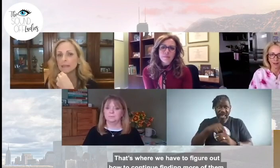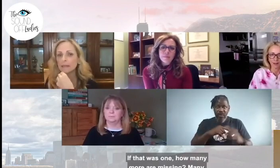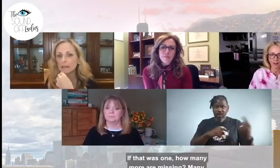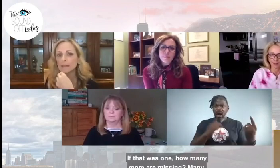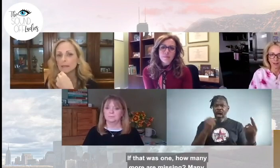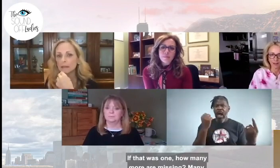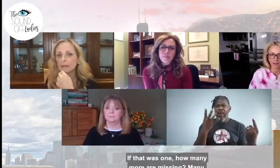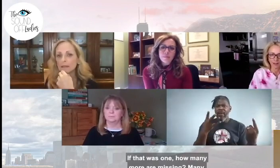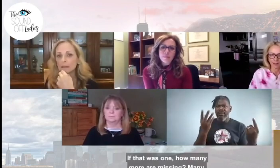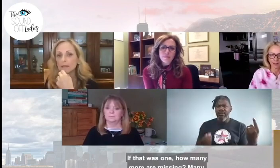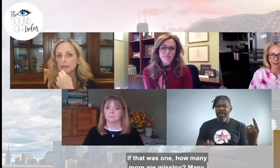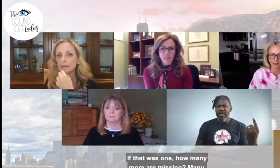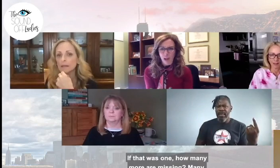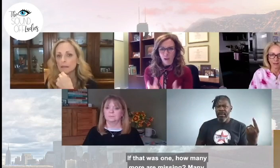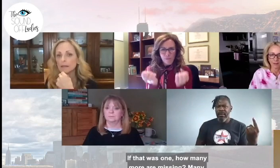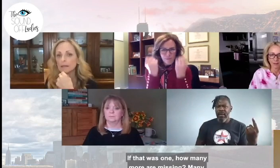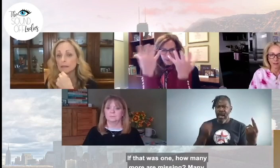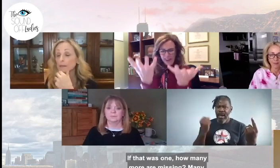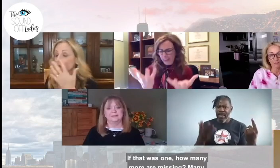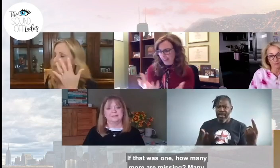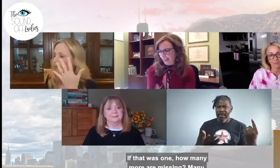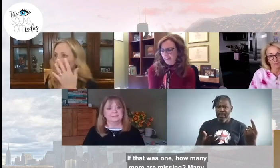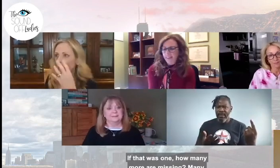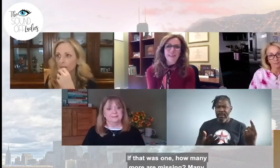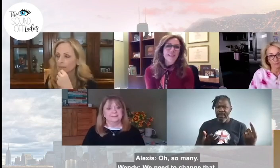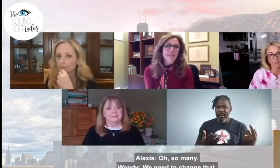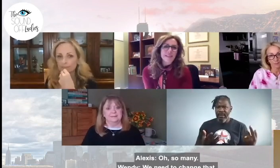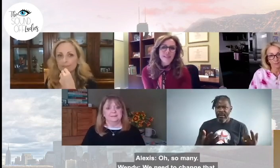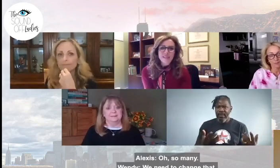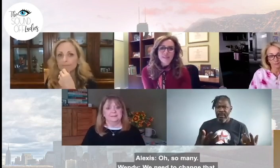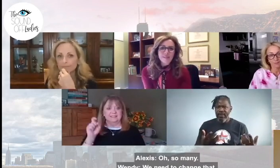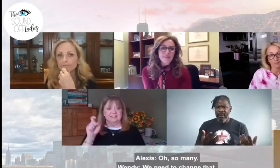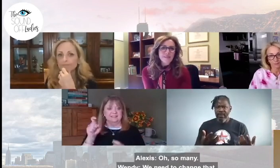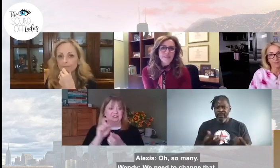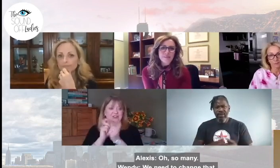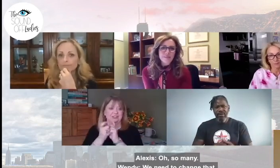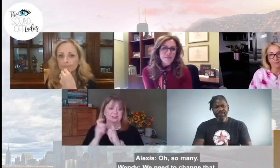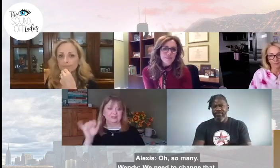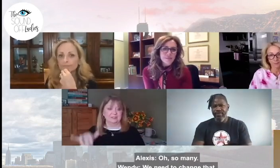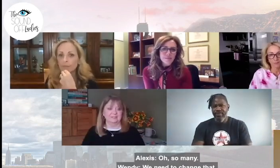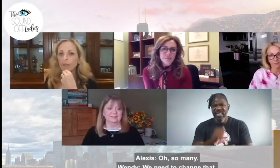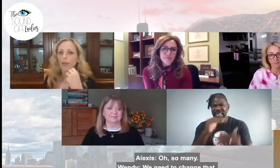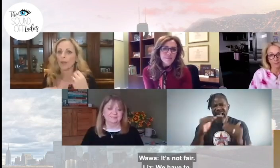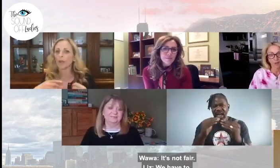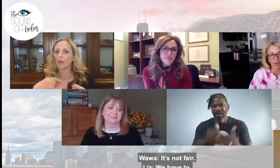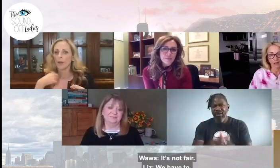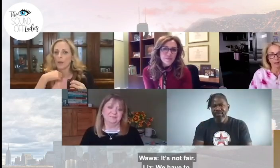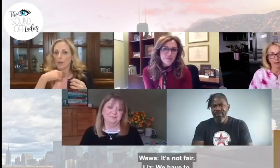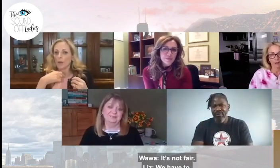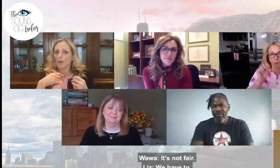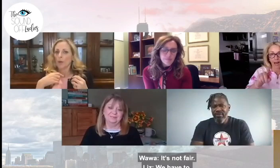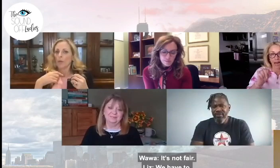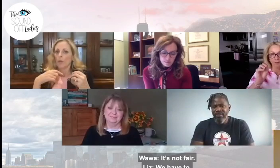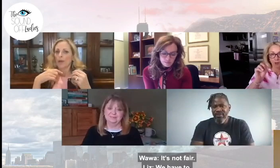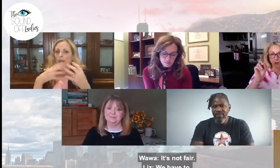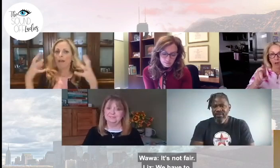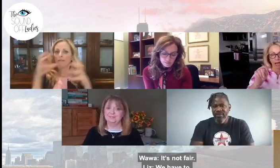It's really sad because we have to figure out what they can do after school and encourage them to do that. Oh, yeah, so many. We need to change that.